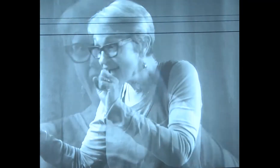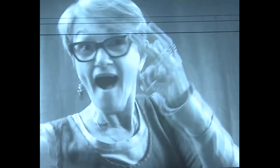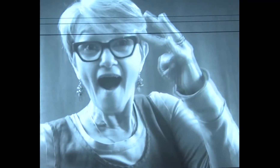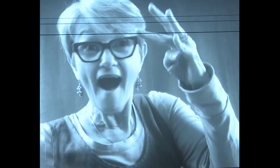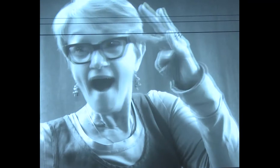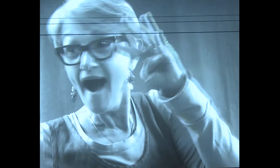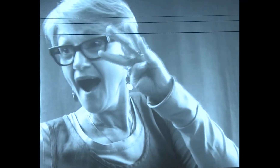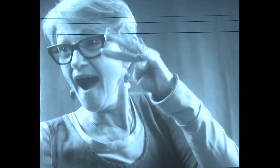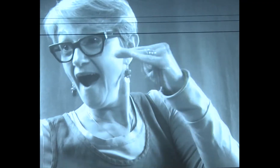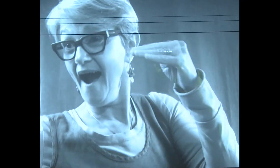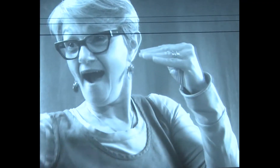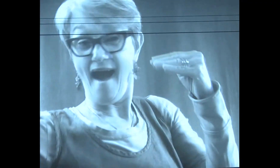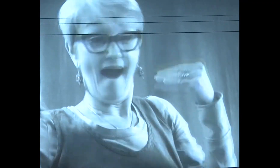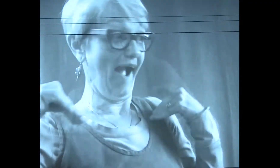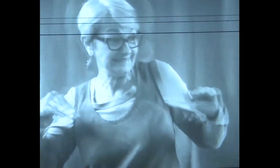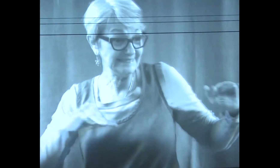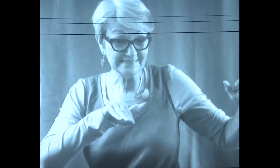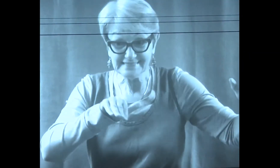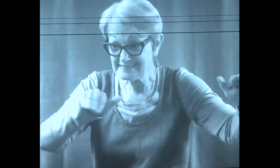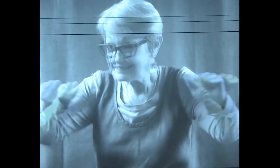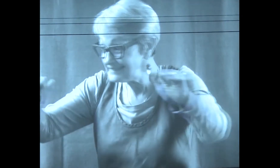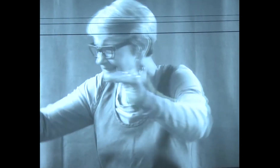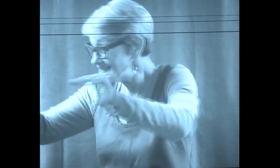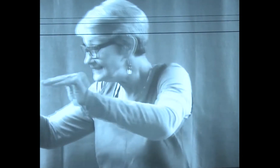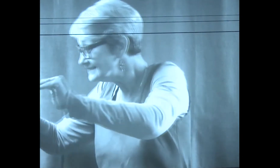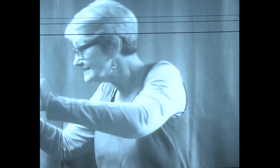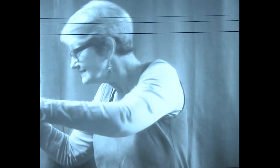hands and coda hands.